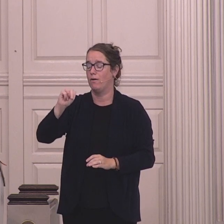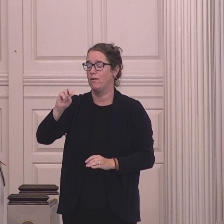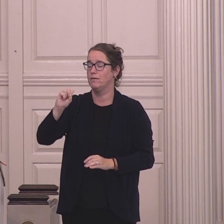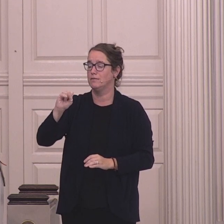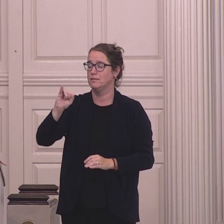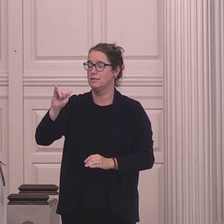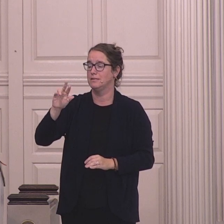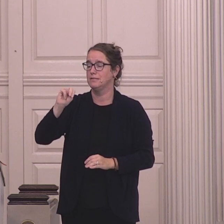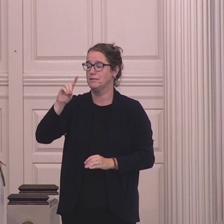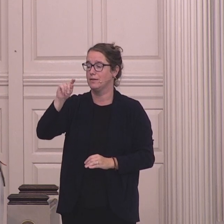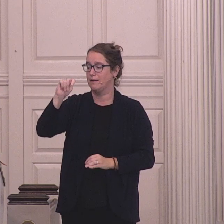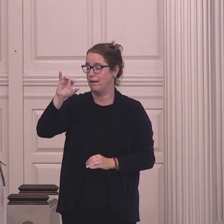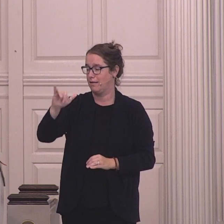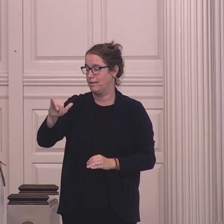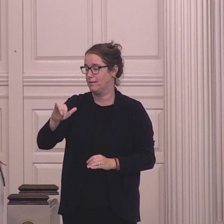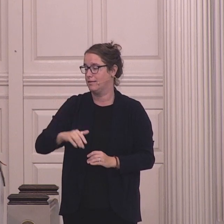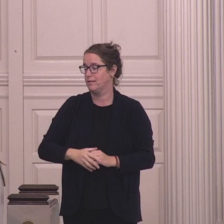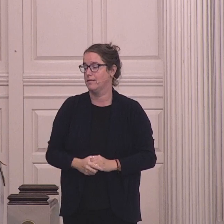Synodality.